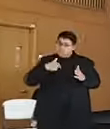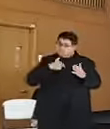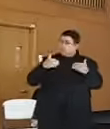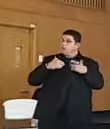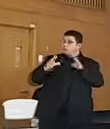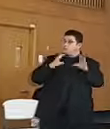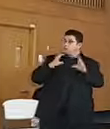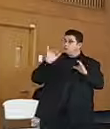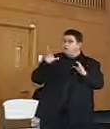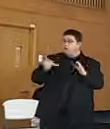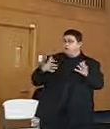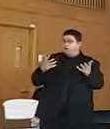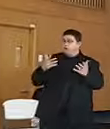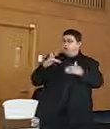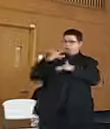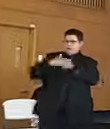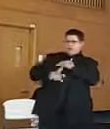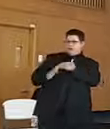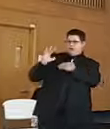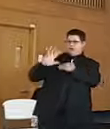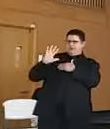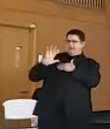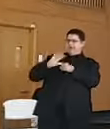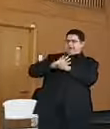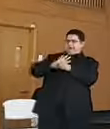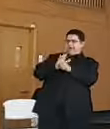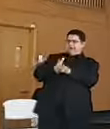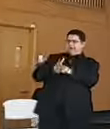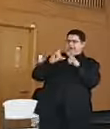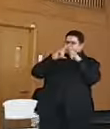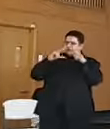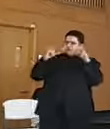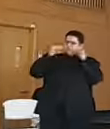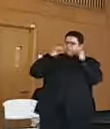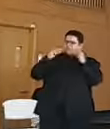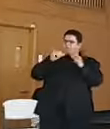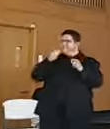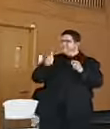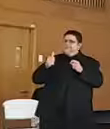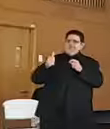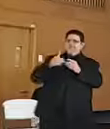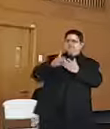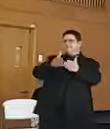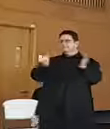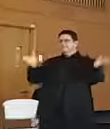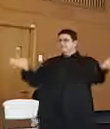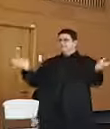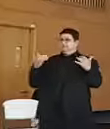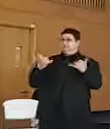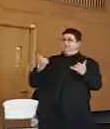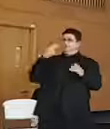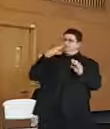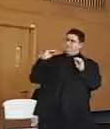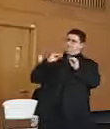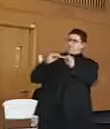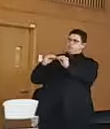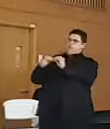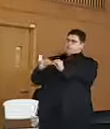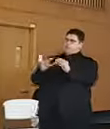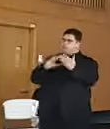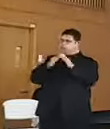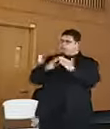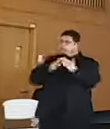it. Early on in this pandemic, mask wearing was not quite as uniform. We've seen it a lot more in our community. We've